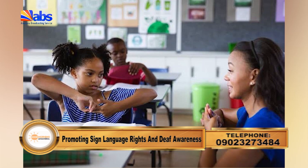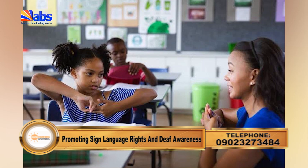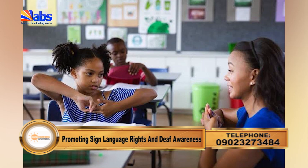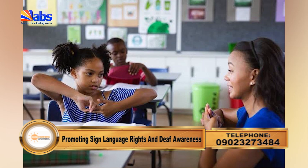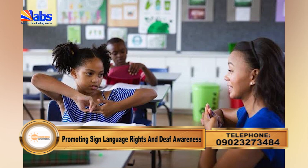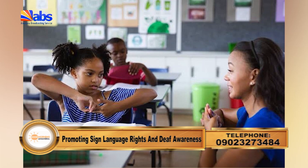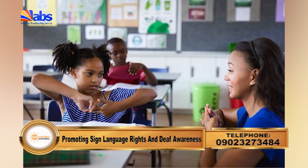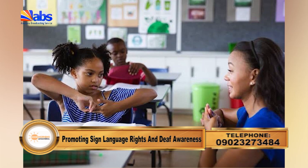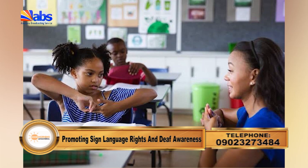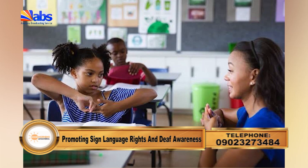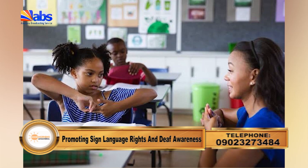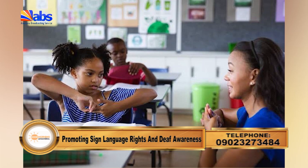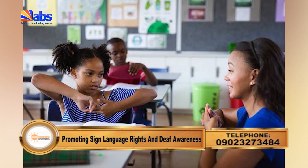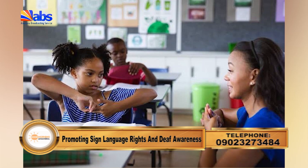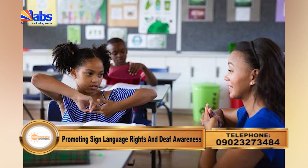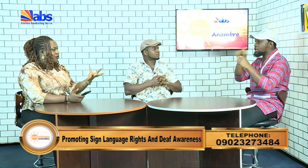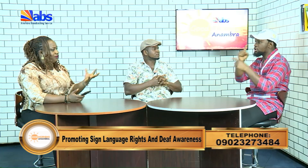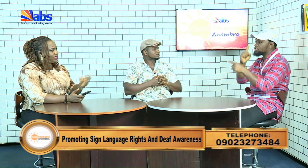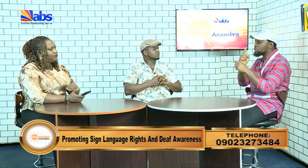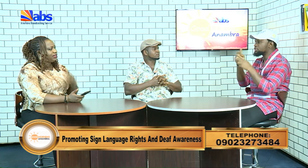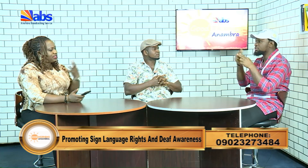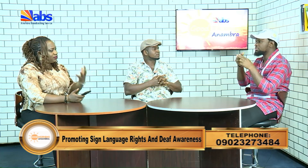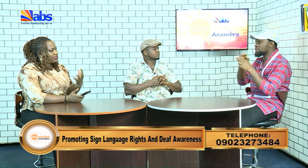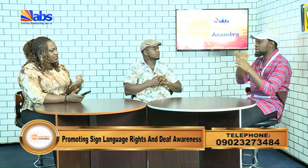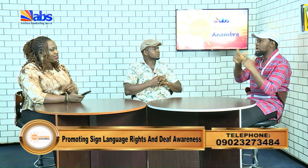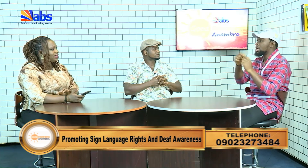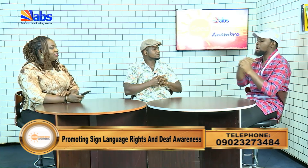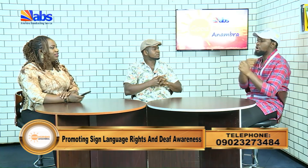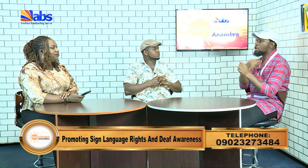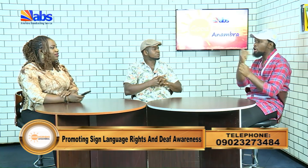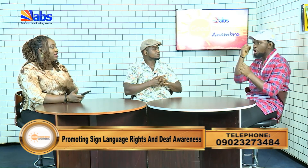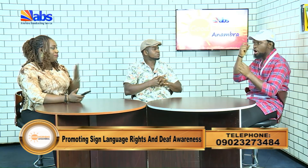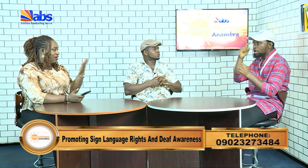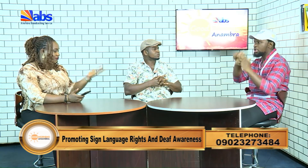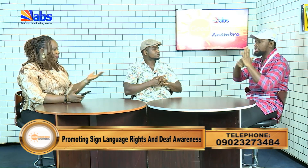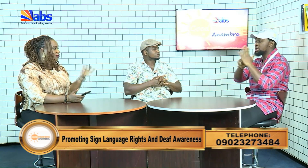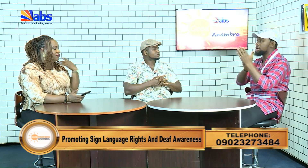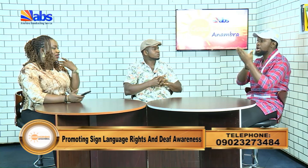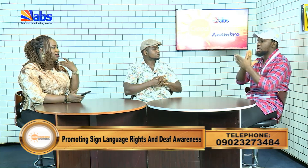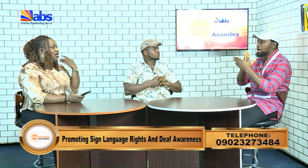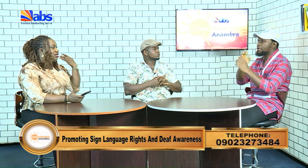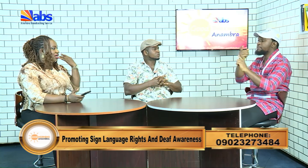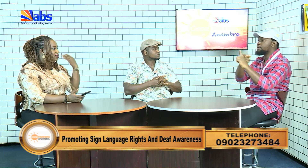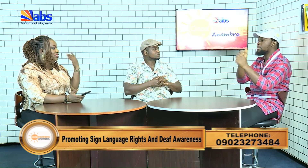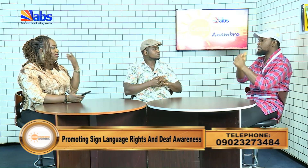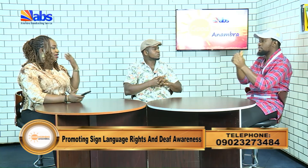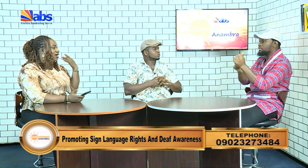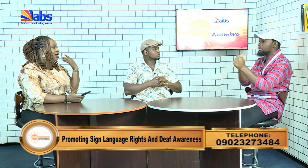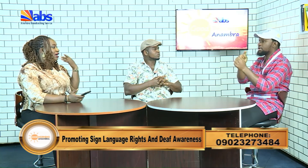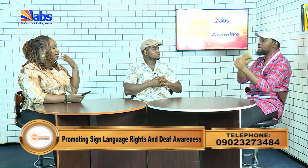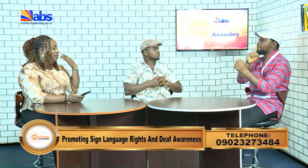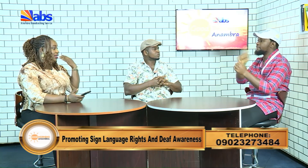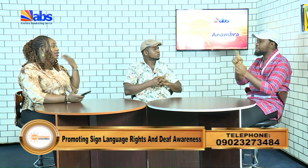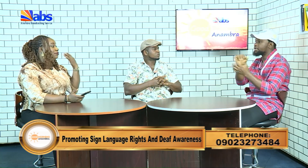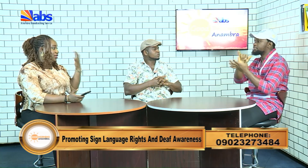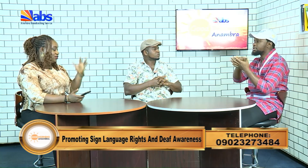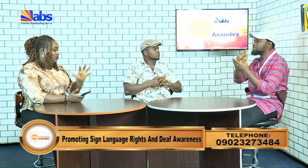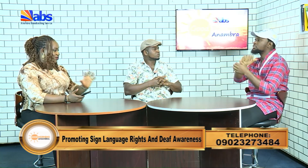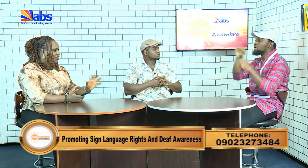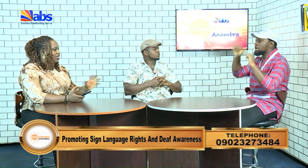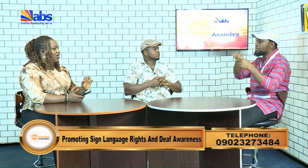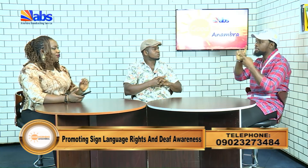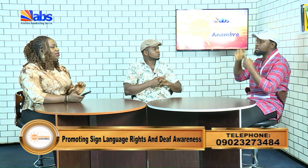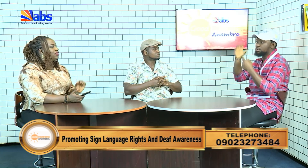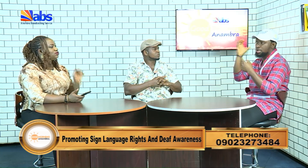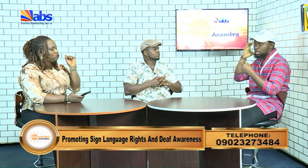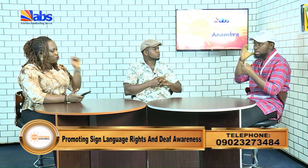are fighting for? Can you just enumerate them? Let's understand the key rights. Apart from the fact that they are the inability to